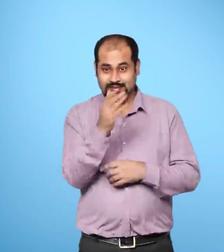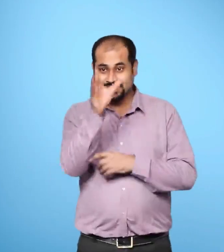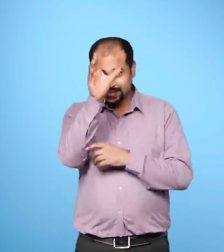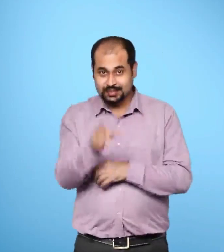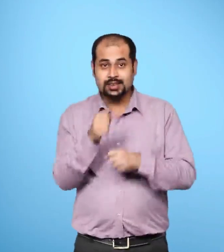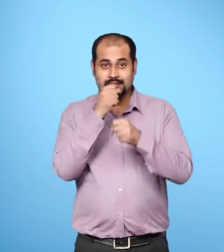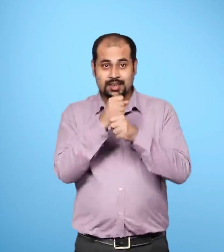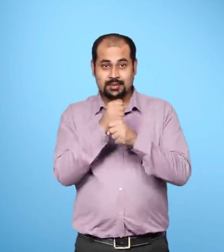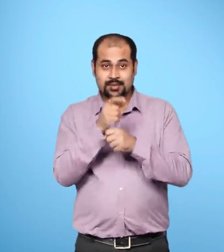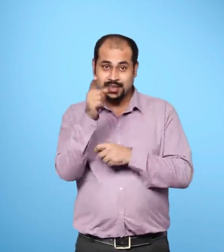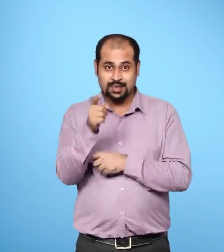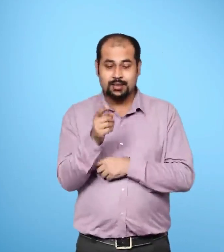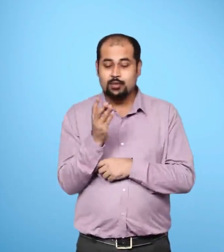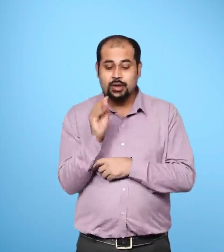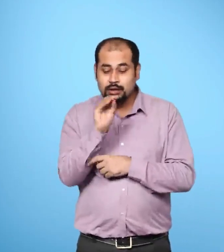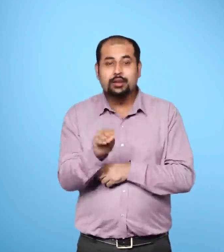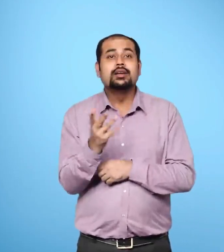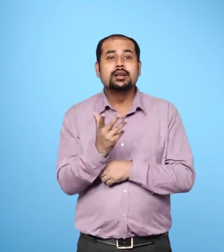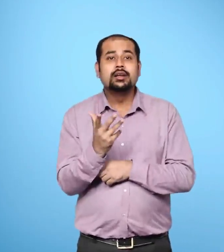Gesar, 32.